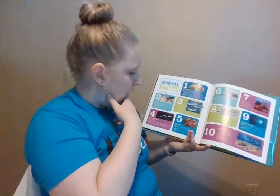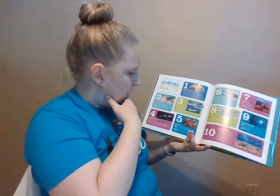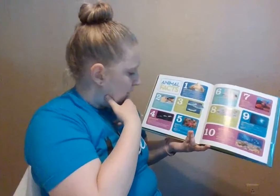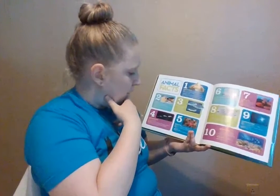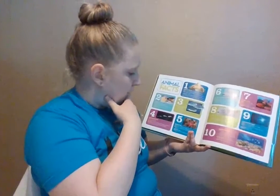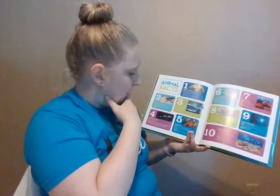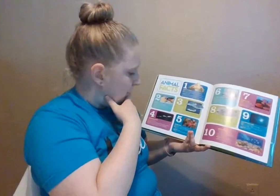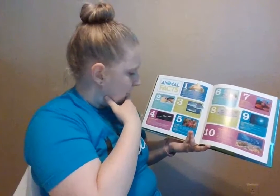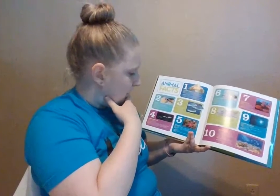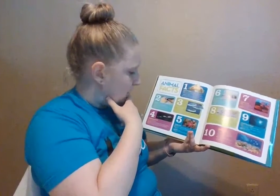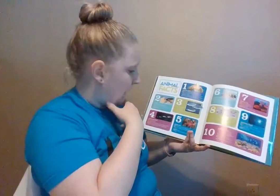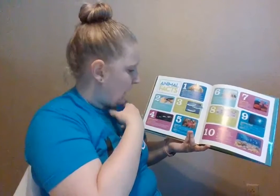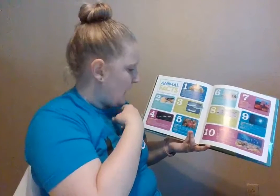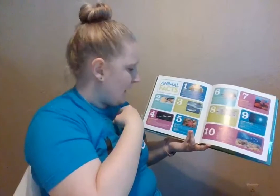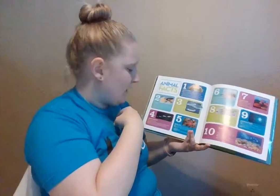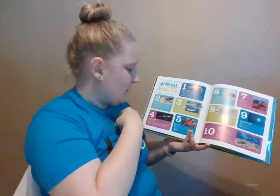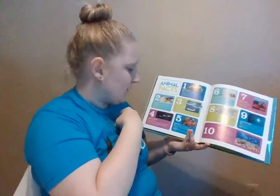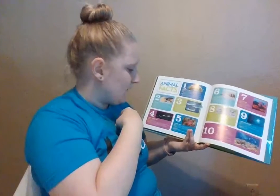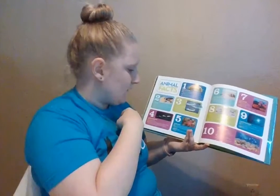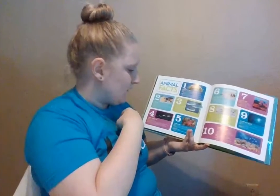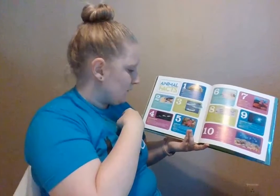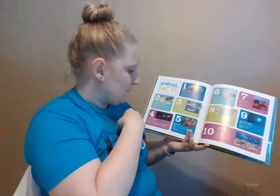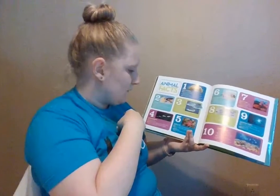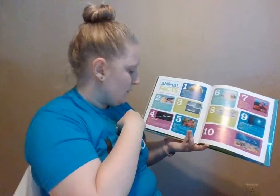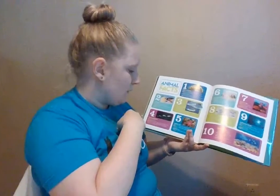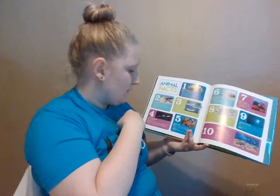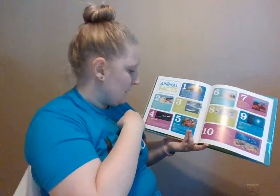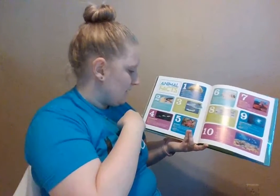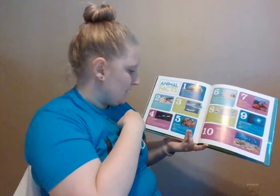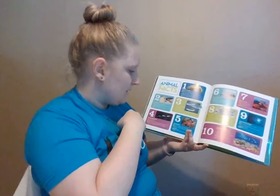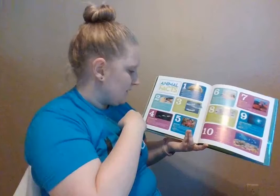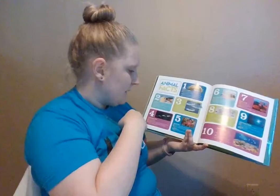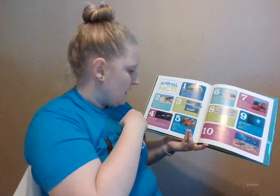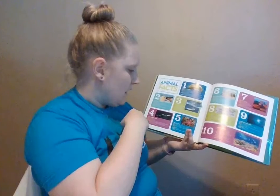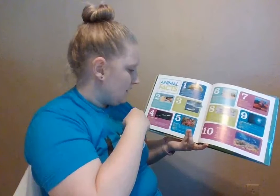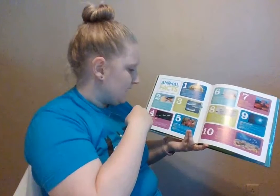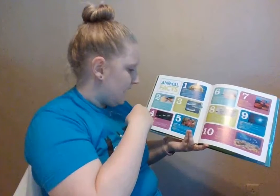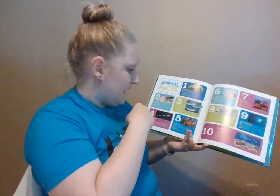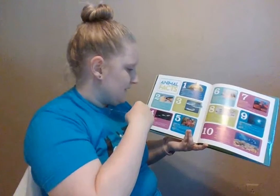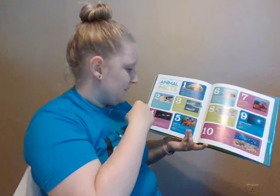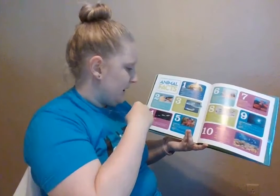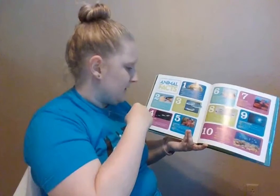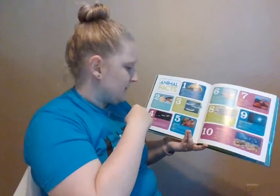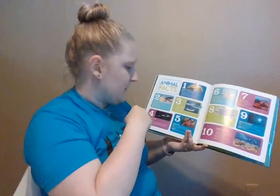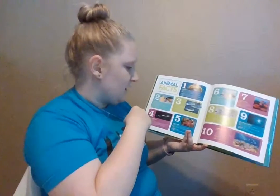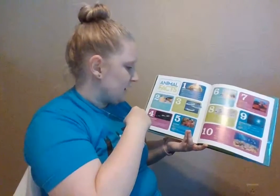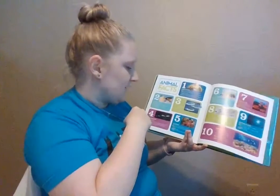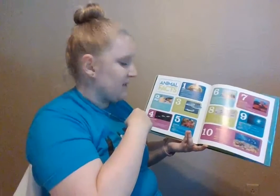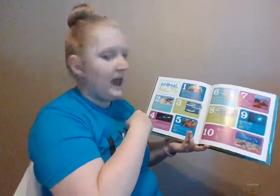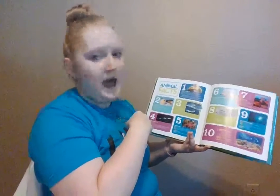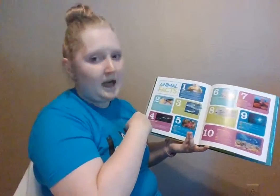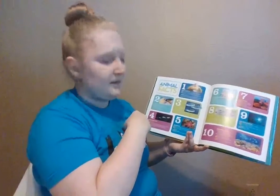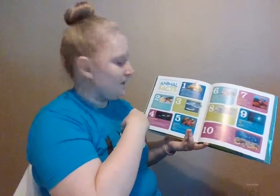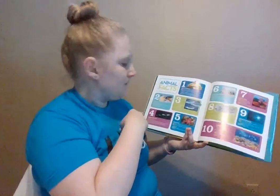Home. Warm and tropical rocky and coastal coral reefs. Size about as long as a cat.